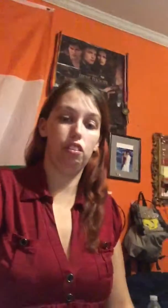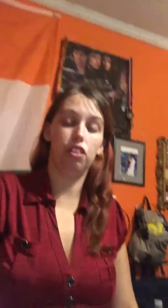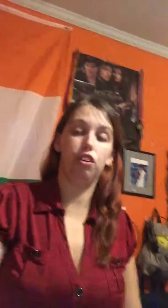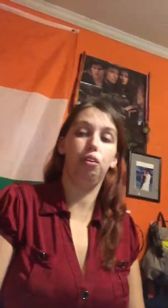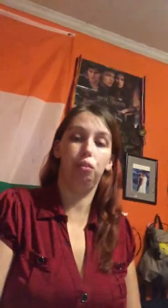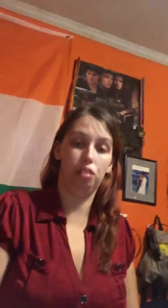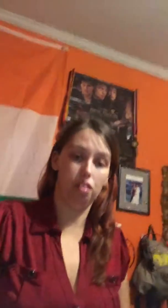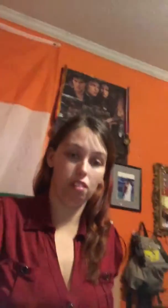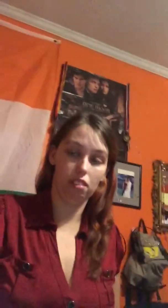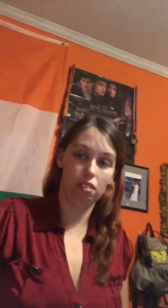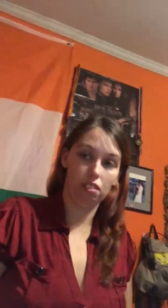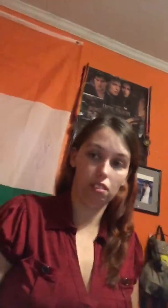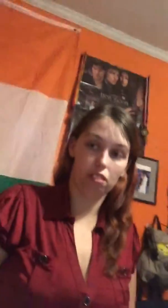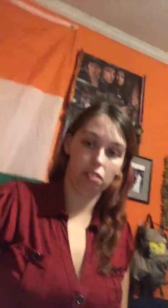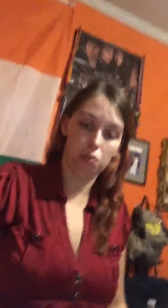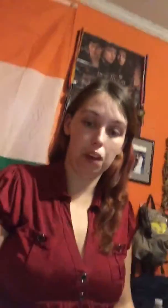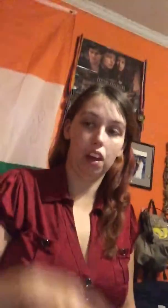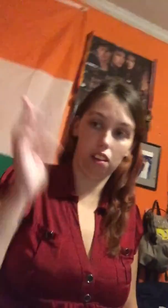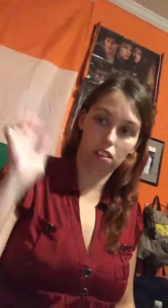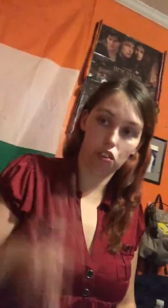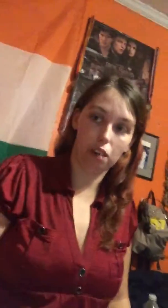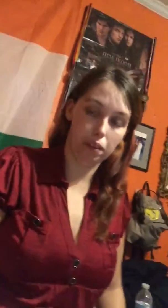you're gonna lose being the tripod.